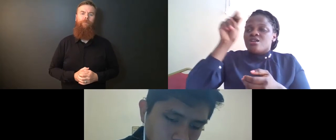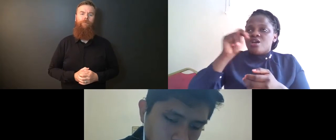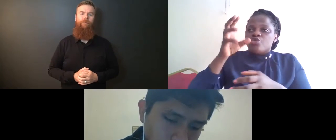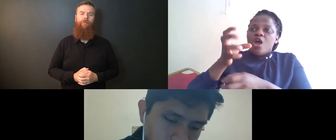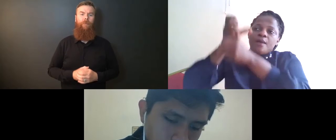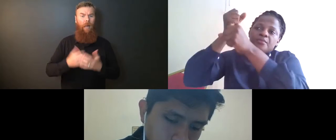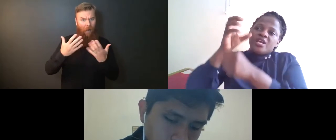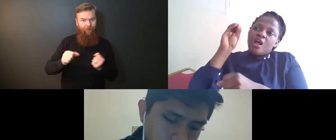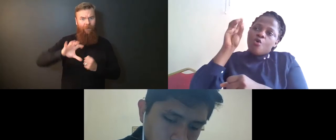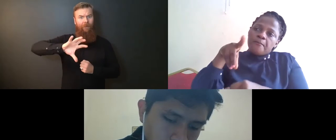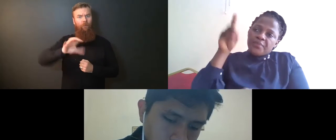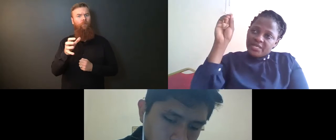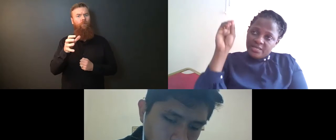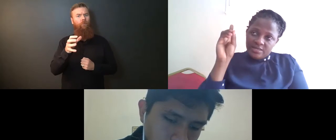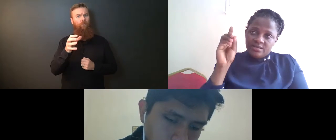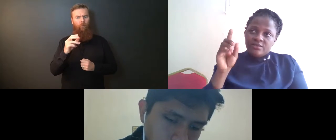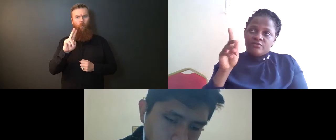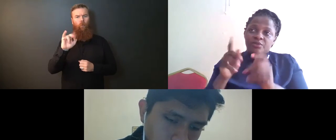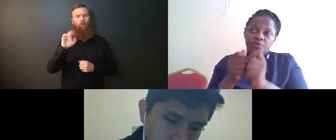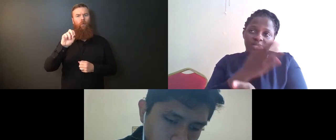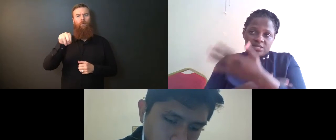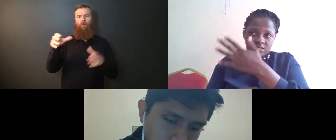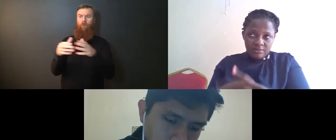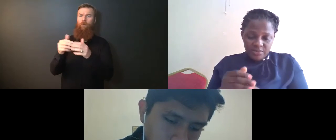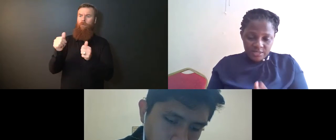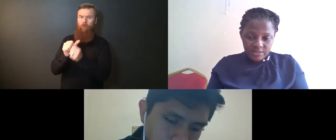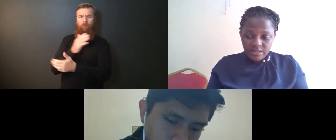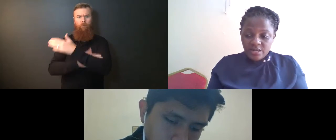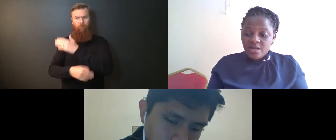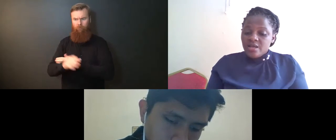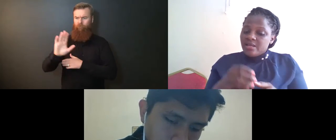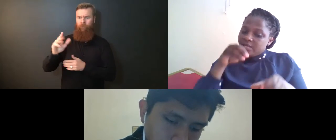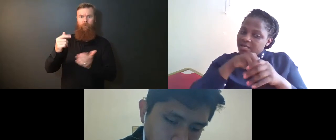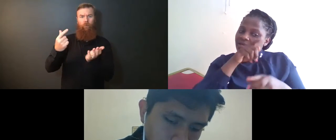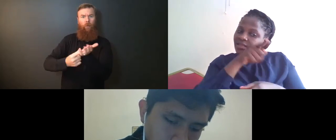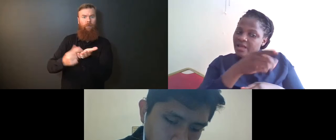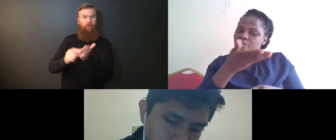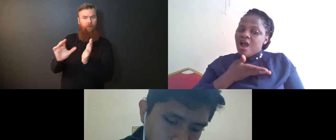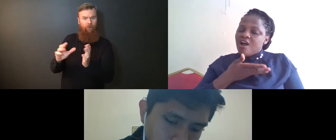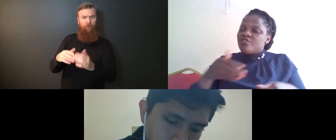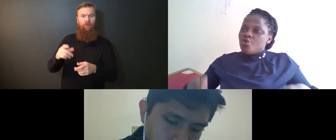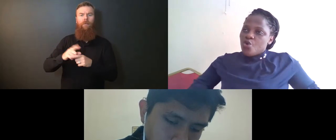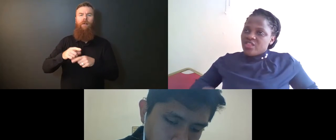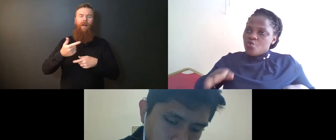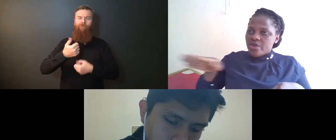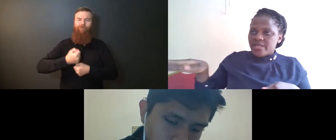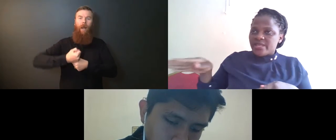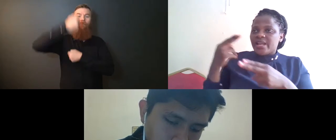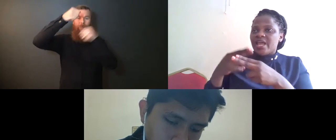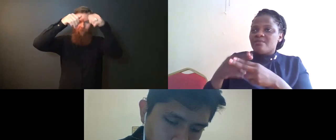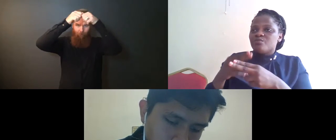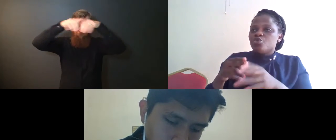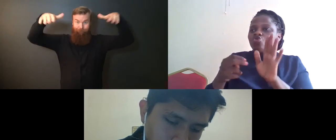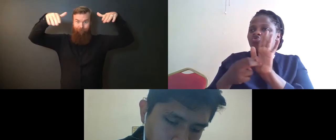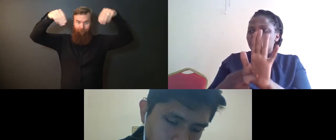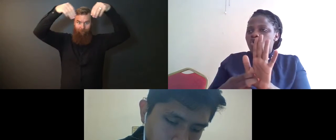with Disabilities of Uganda, and it is the national umbrella for all disabled persons organization, the OPDs.